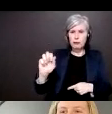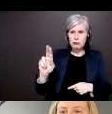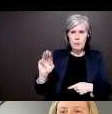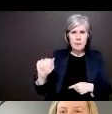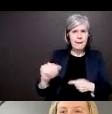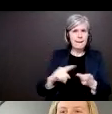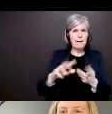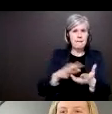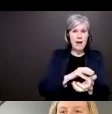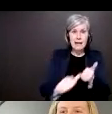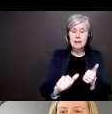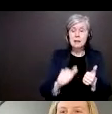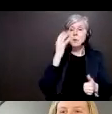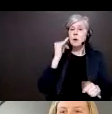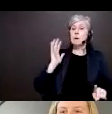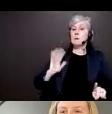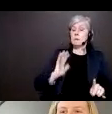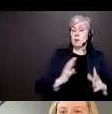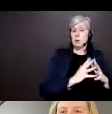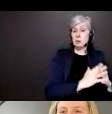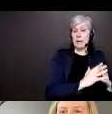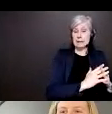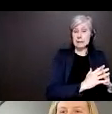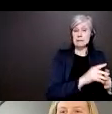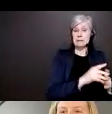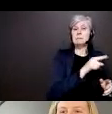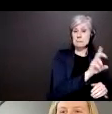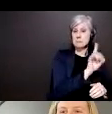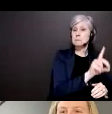the States quite a few years ago. Go to the Public Health